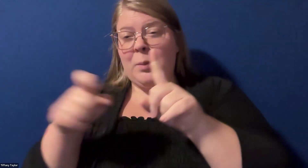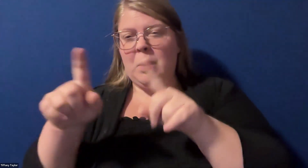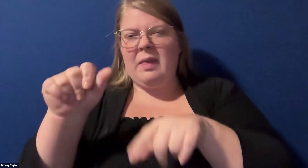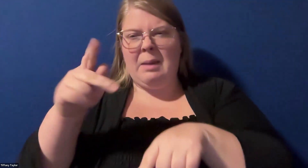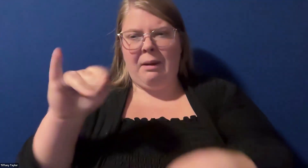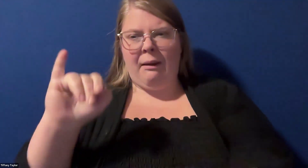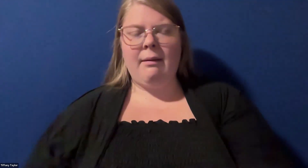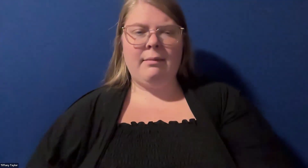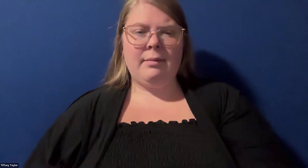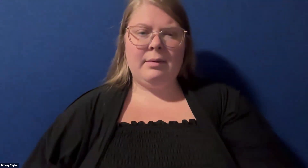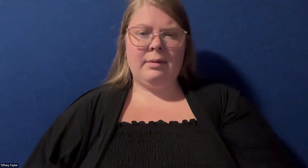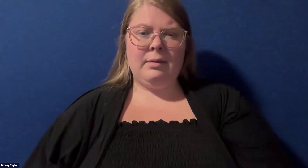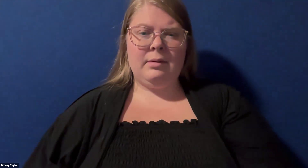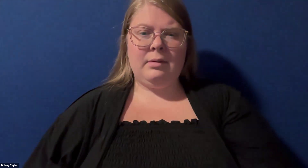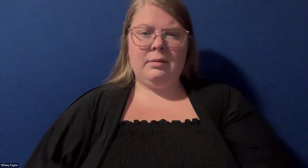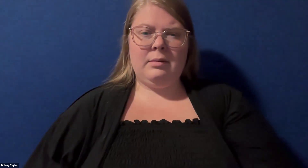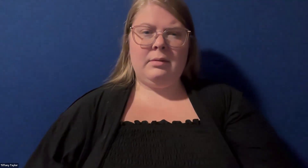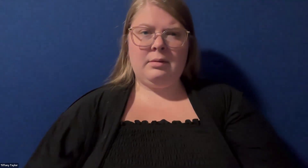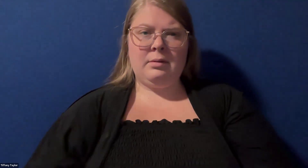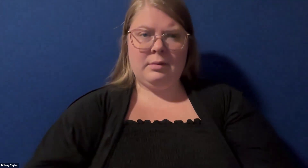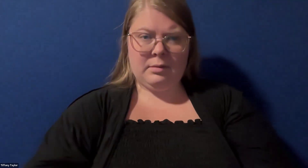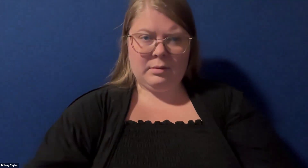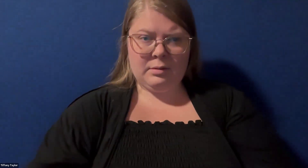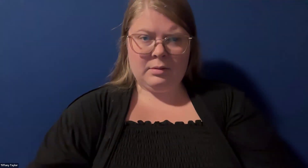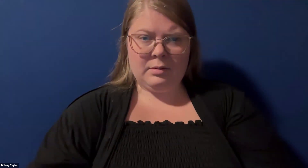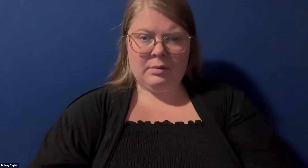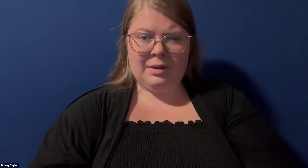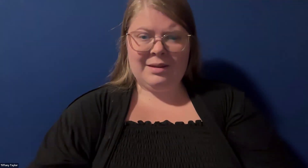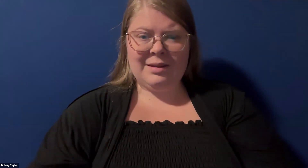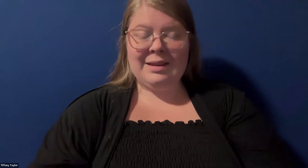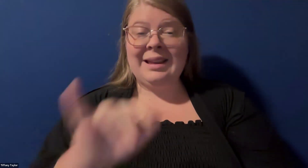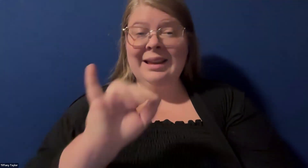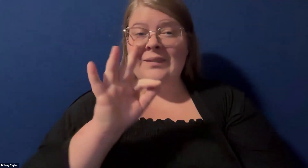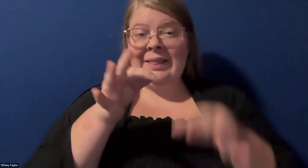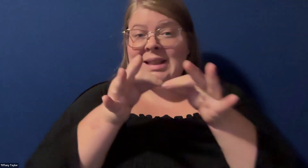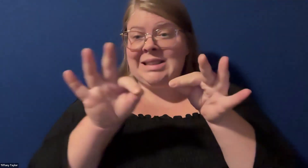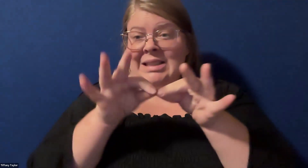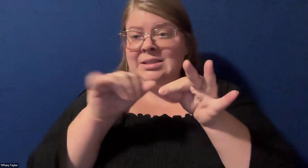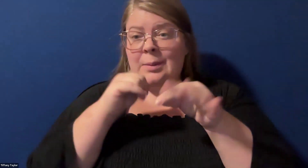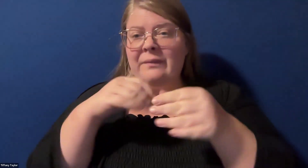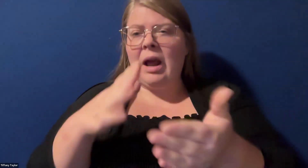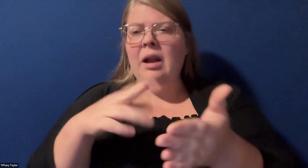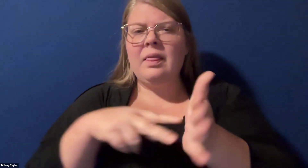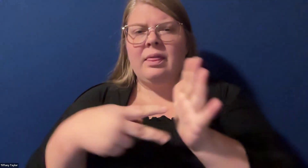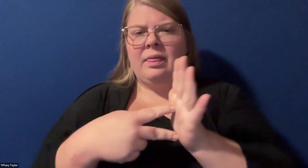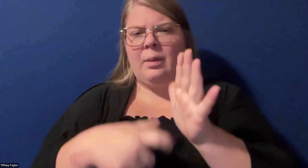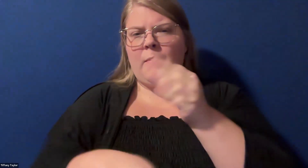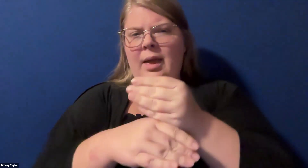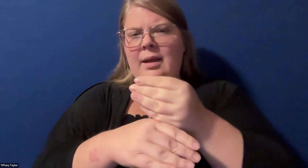And if the featured image text is not provided, then I am adding some fallback message, which is like featured image for